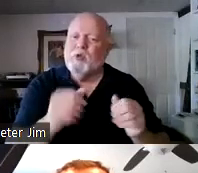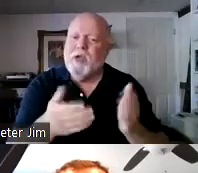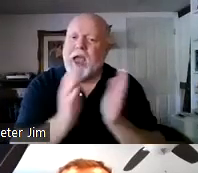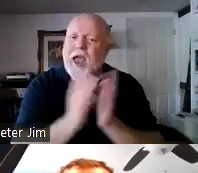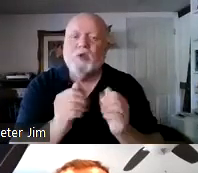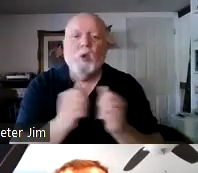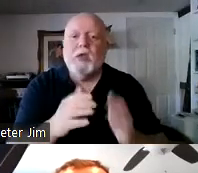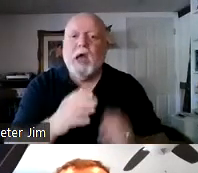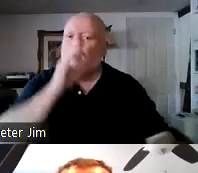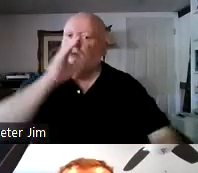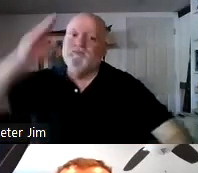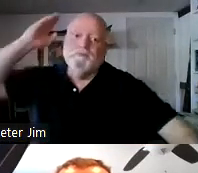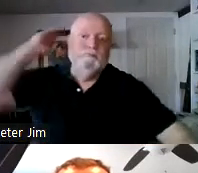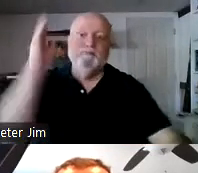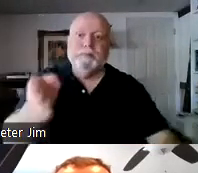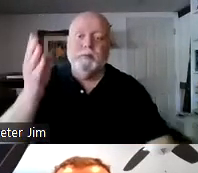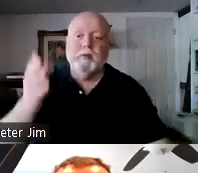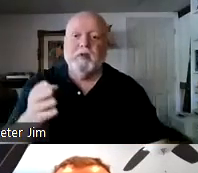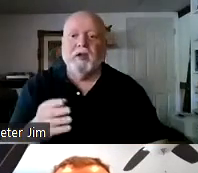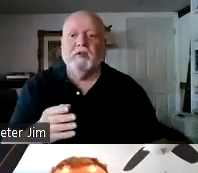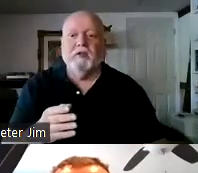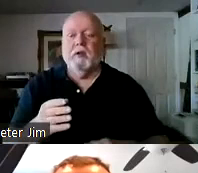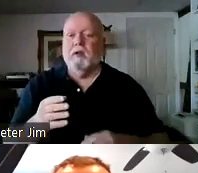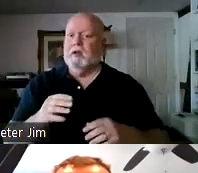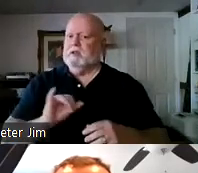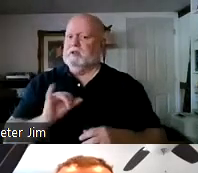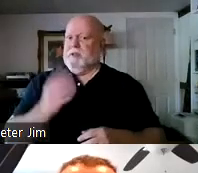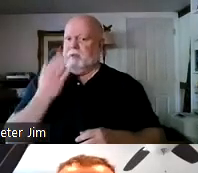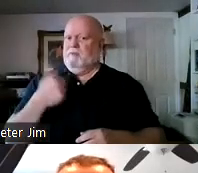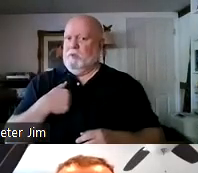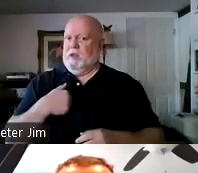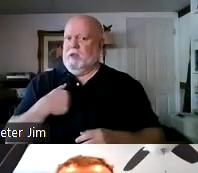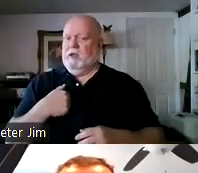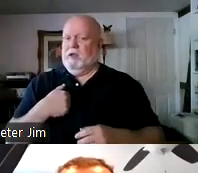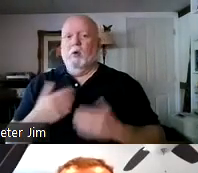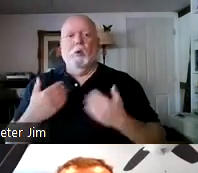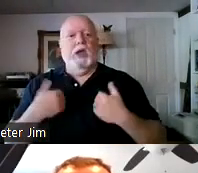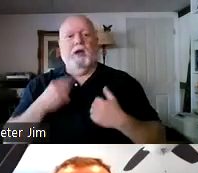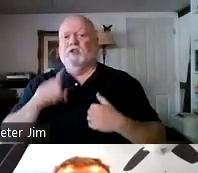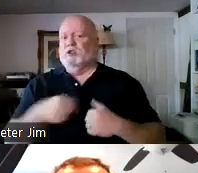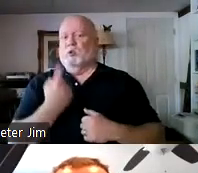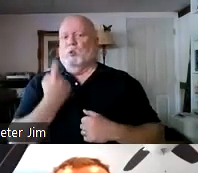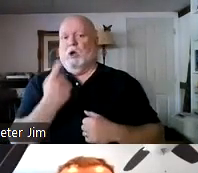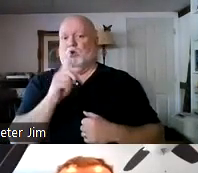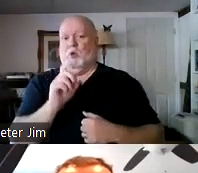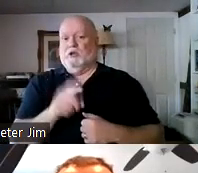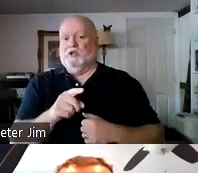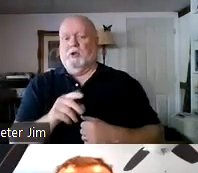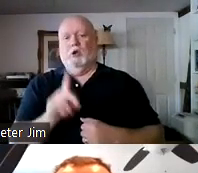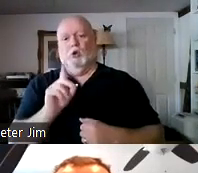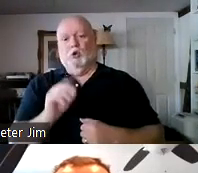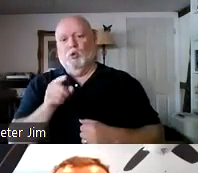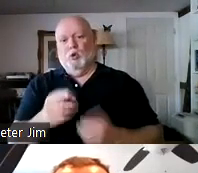saying, because I deal with the same thing at the treatment facility. The intake that we have just has one question. Do you have a problem with gambling, or have you